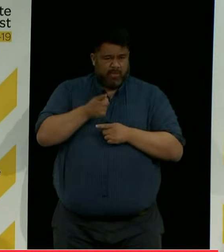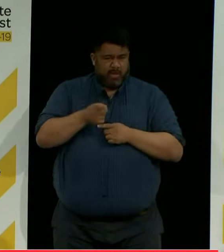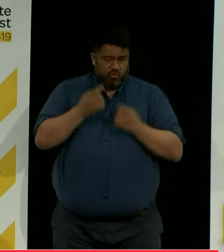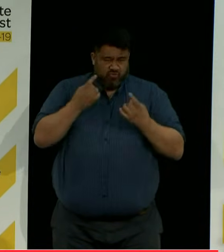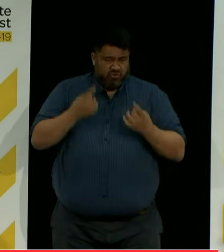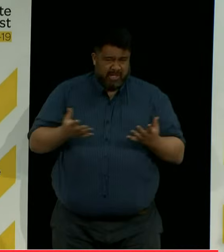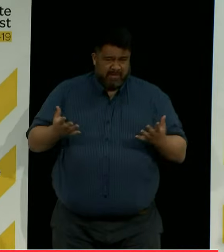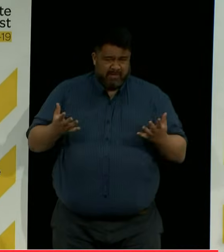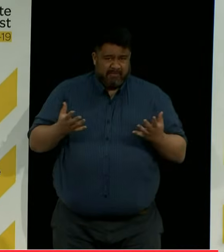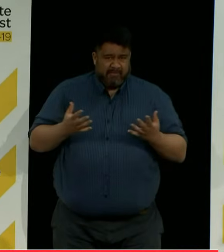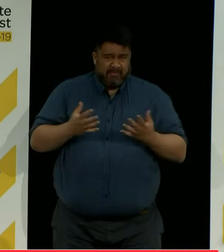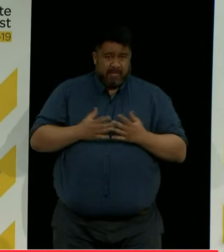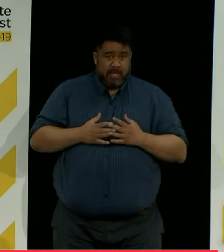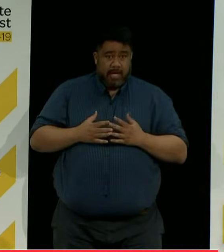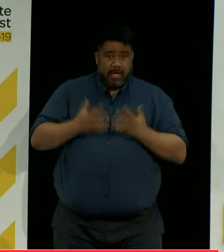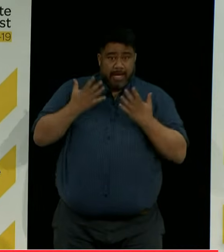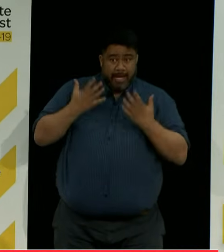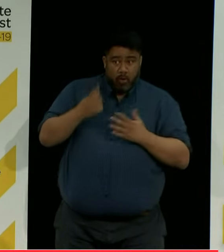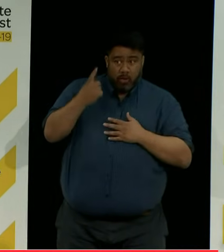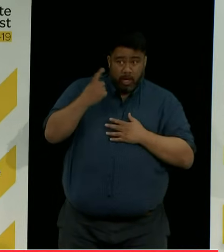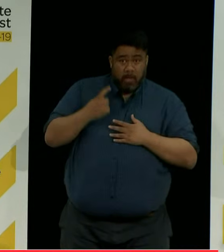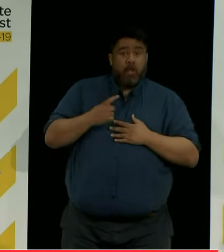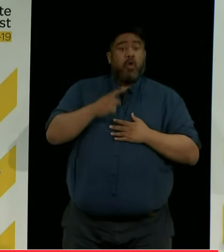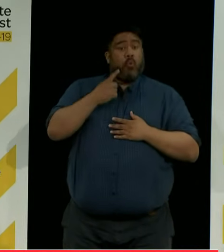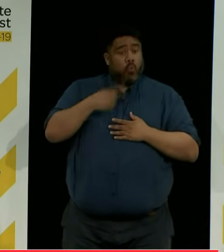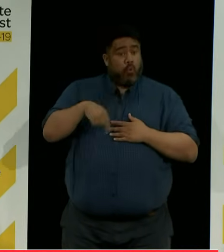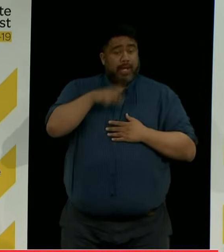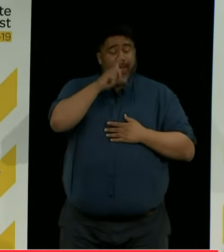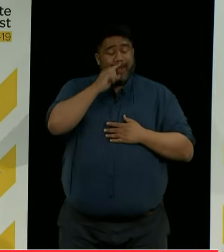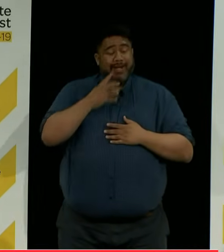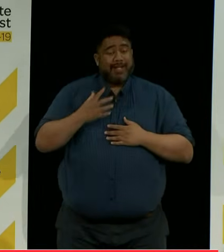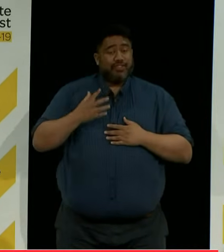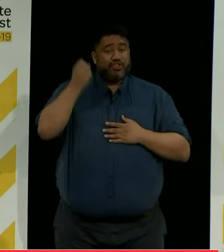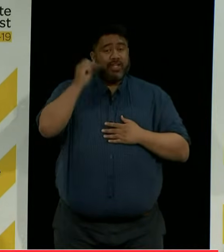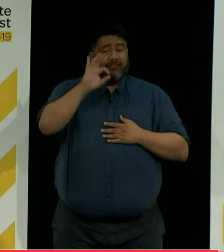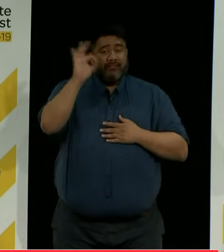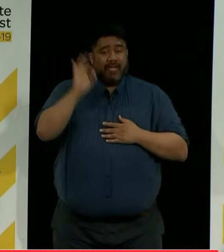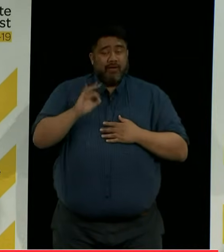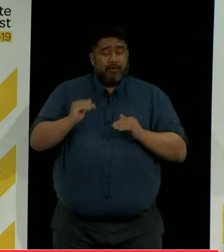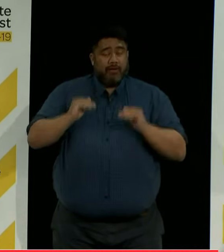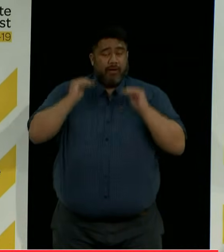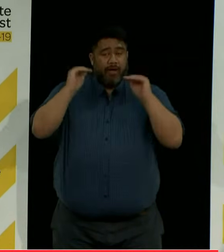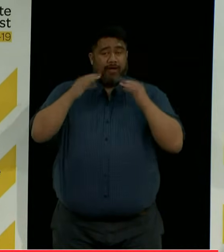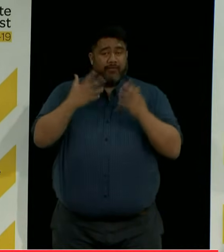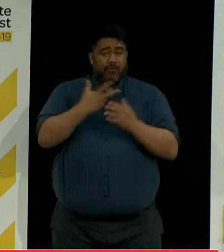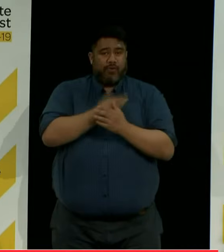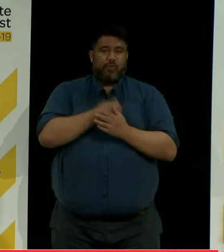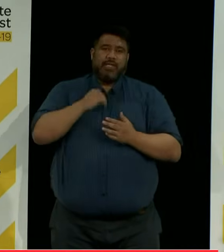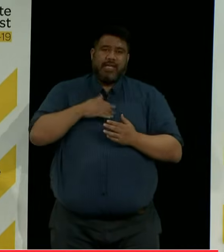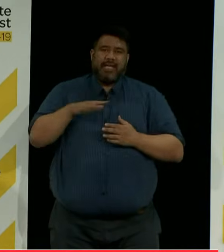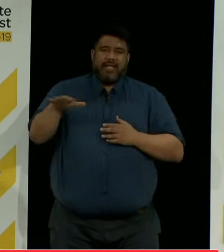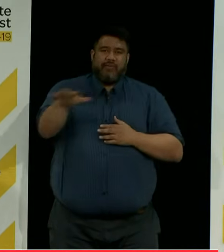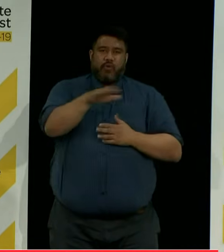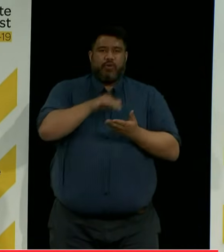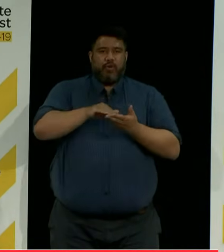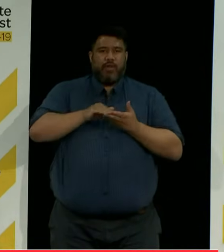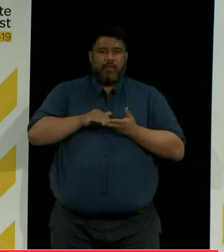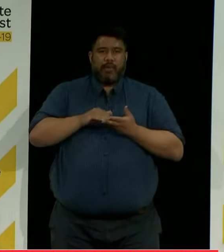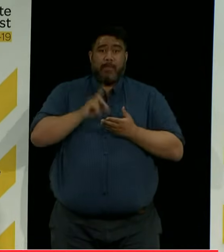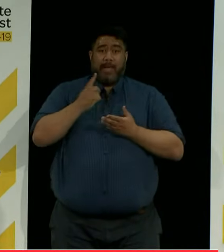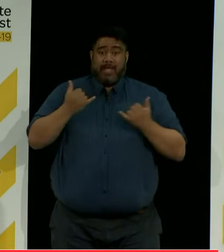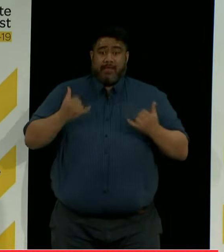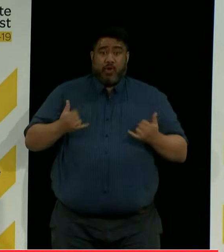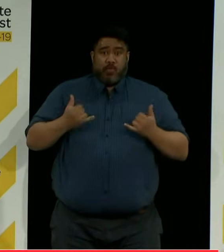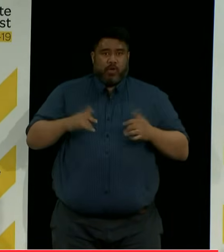it is within our sights to achieve those high vaccination rates. We just need the help of every New Zealander. In the meantime, we are in a transition. We are